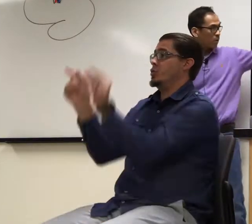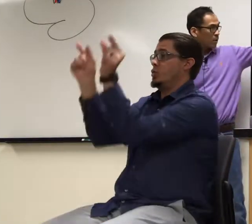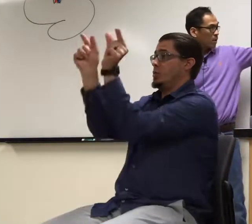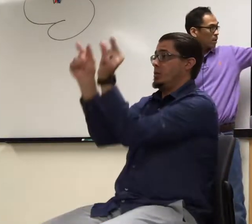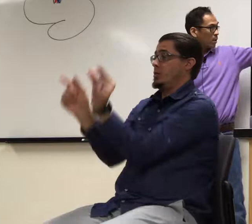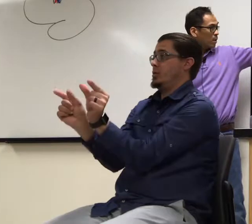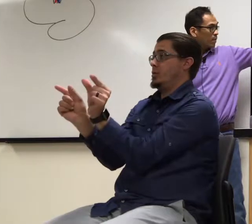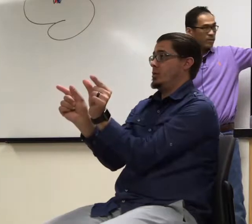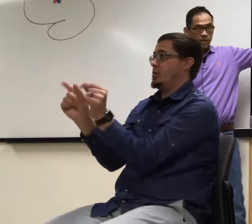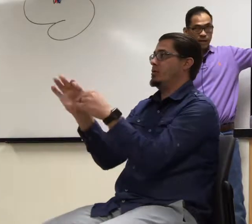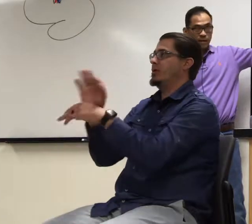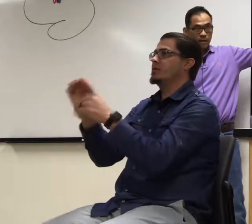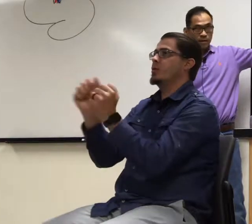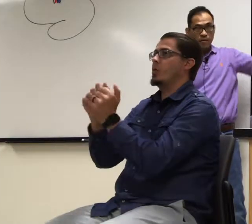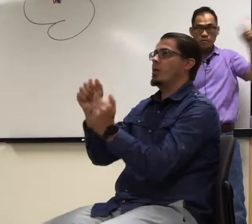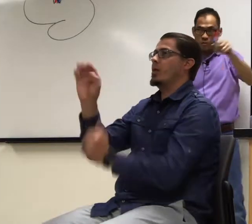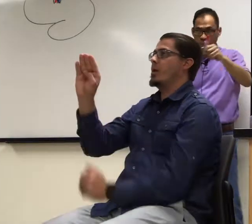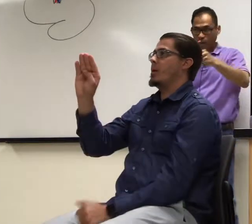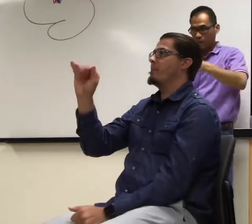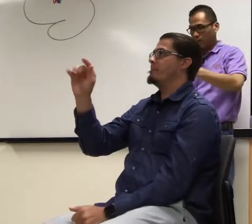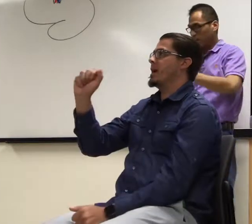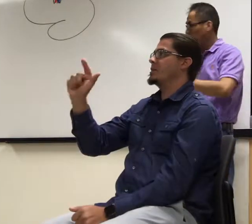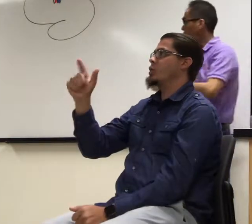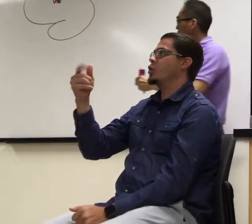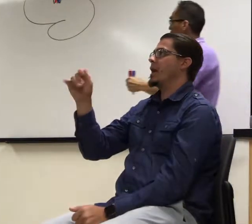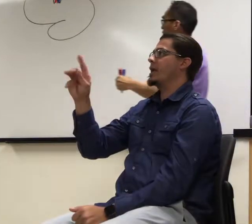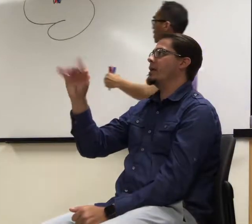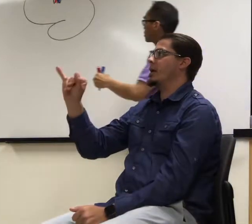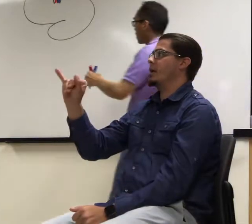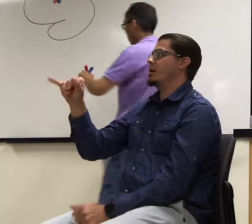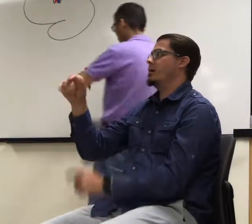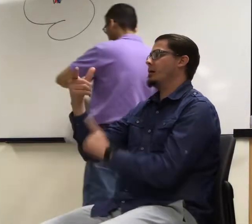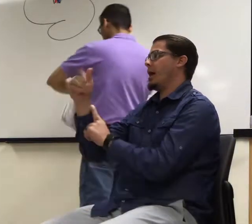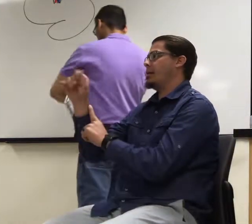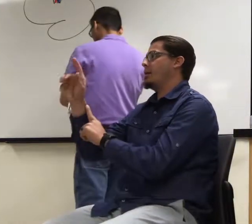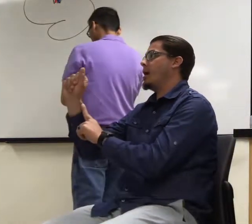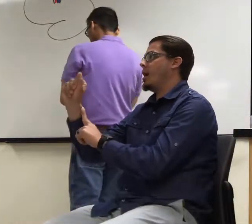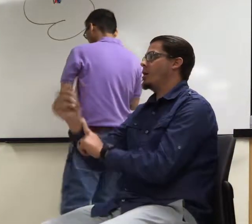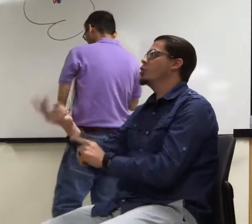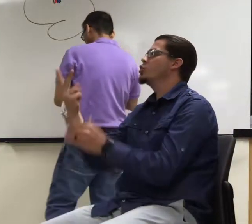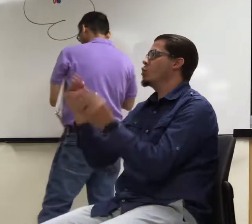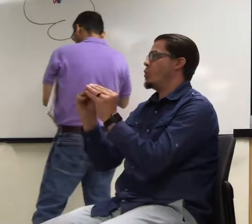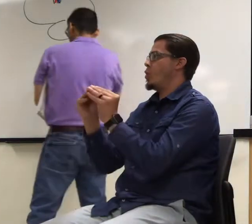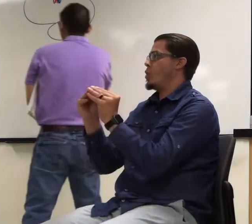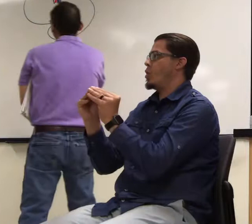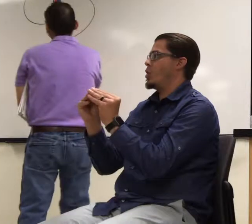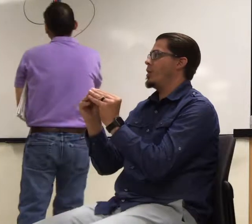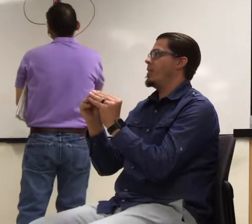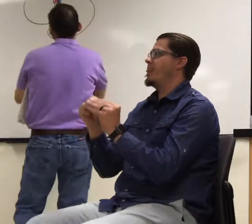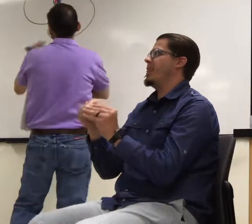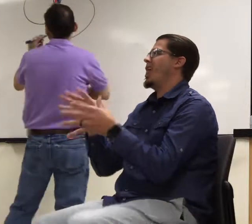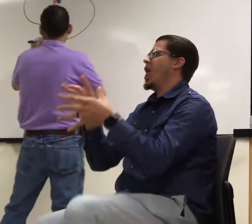with basal ganglia. There are 2 more. The association areas